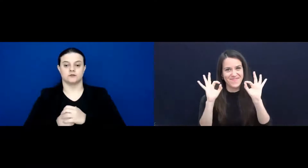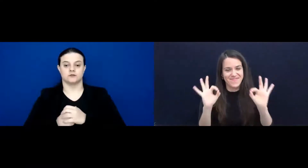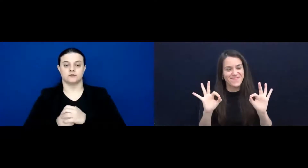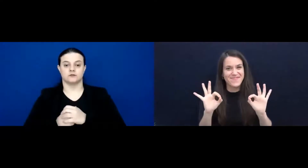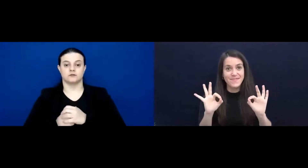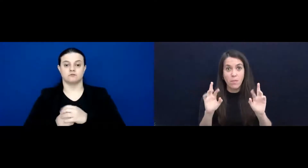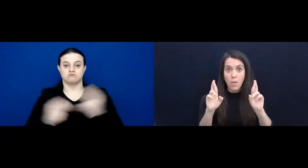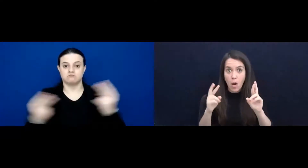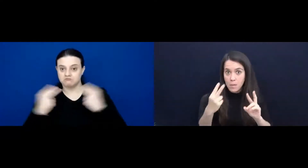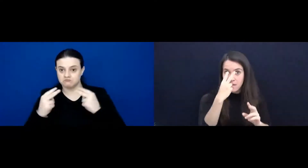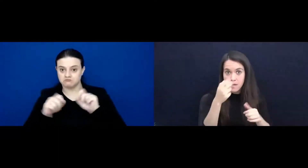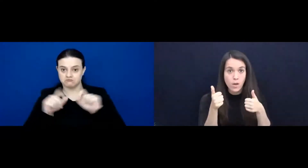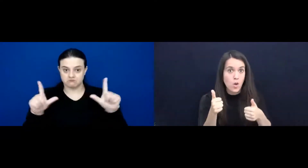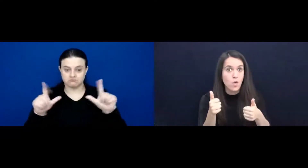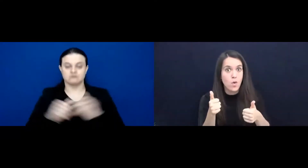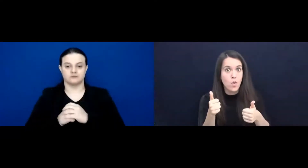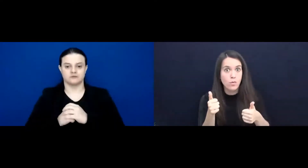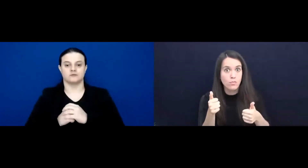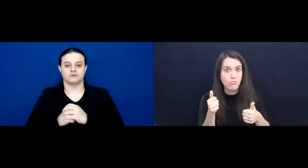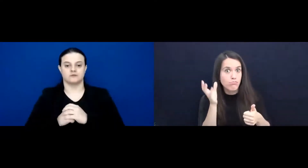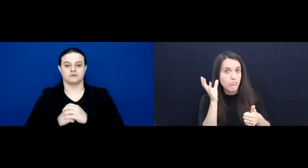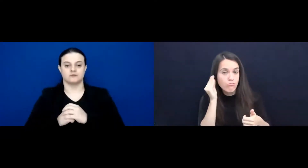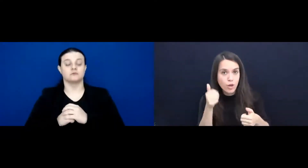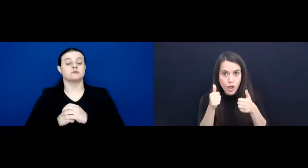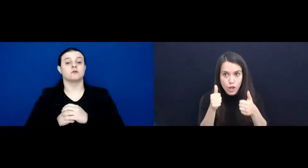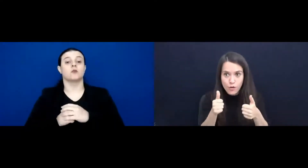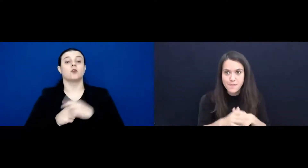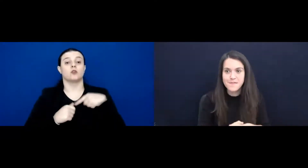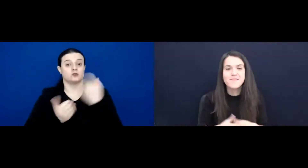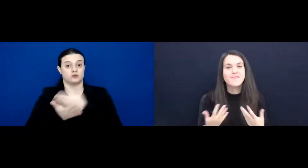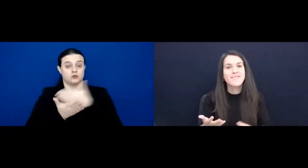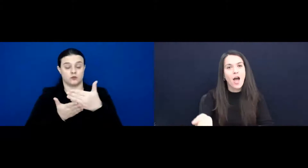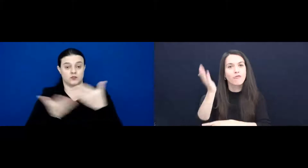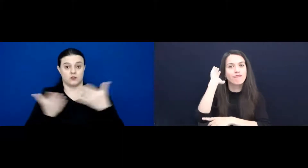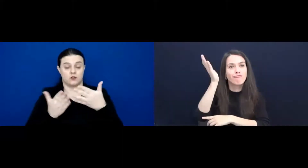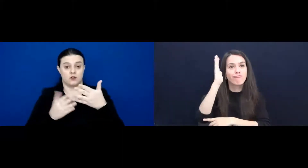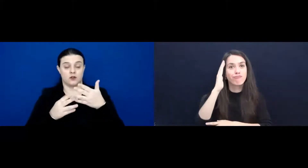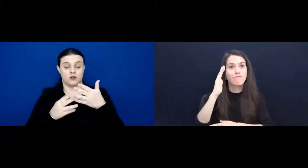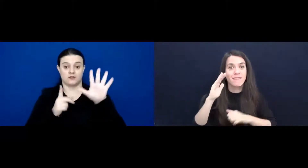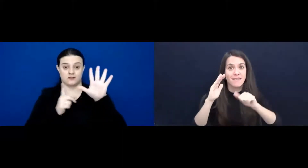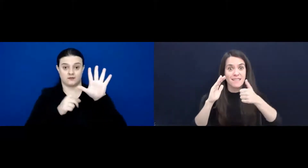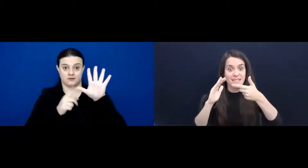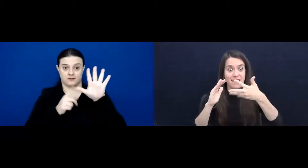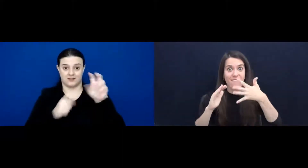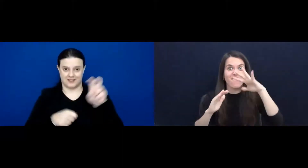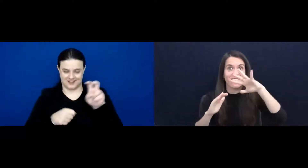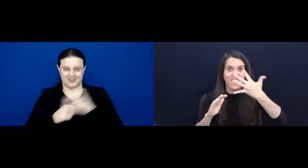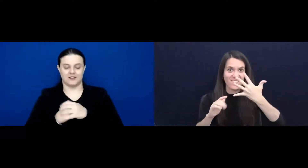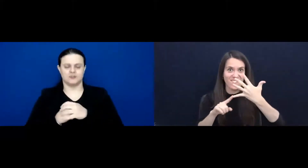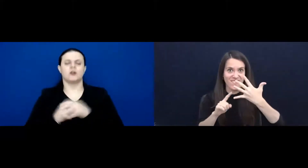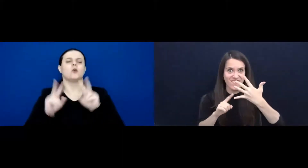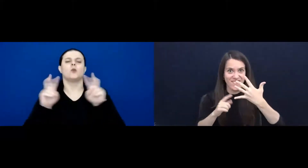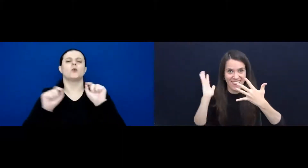myself on the screen. We are just starting session 5 of the day, and it's about